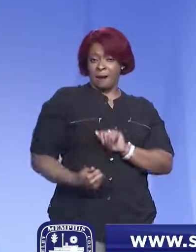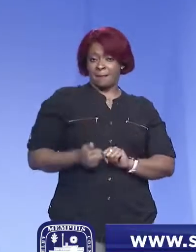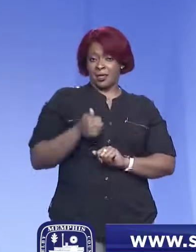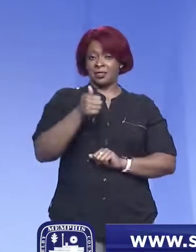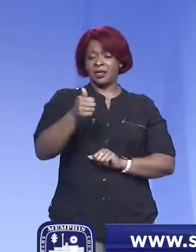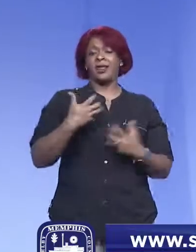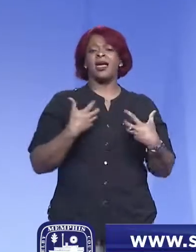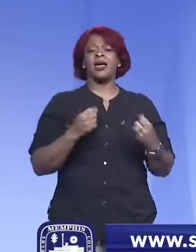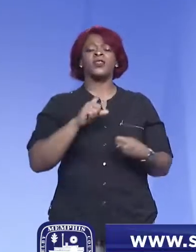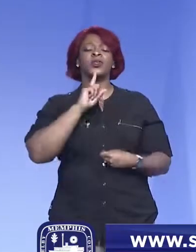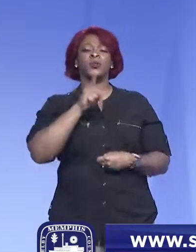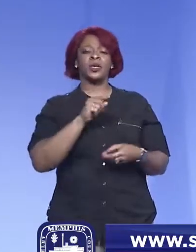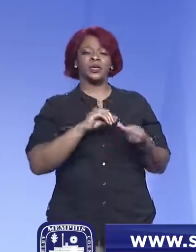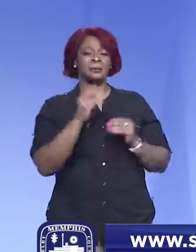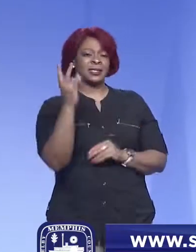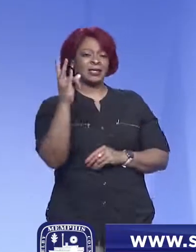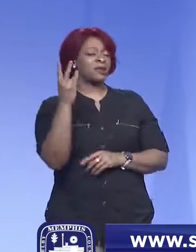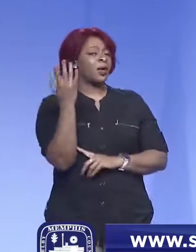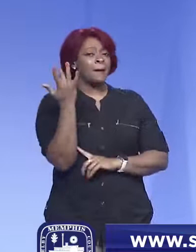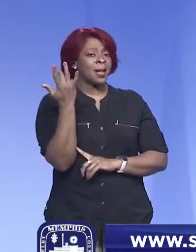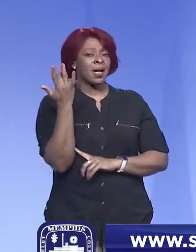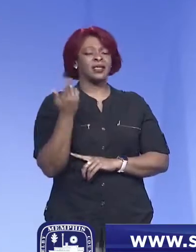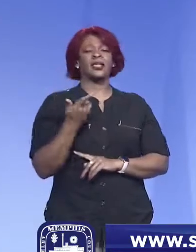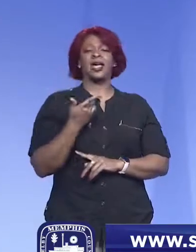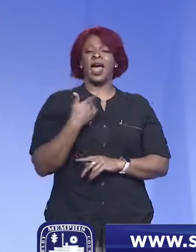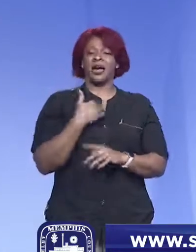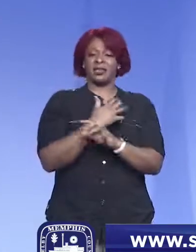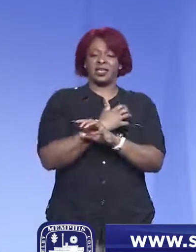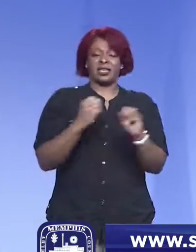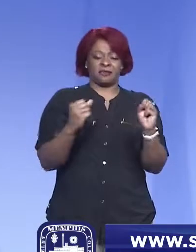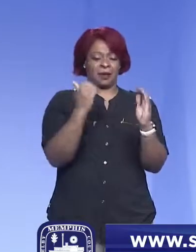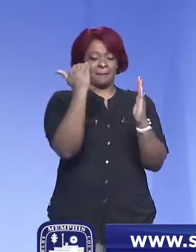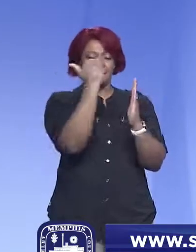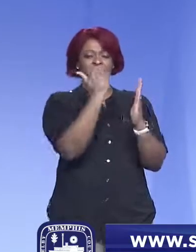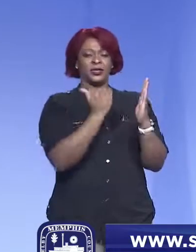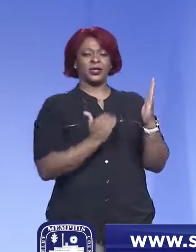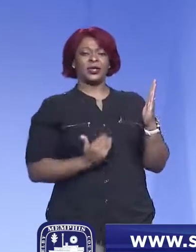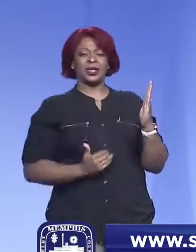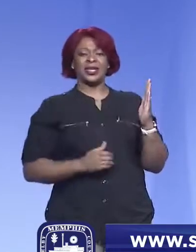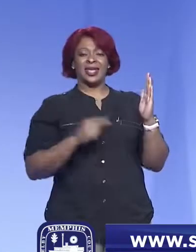the health directive, because there are safety measures